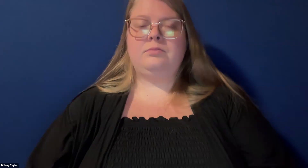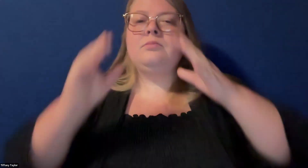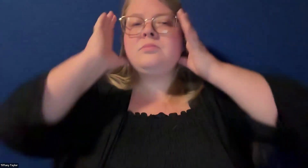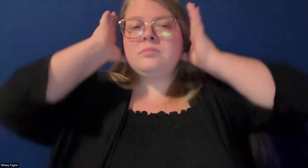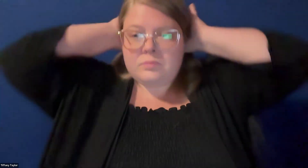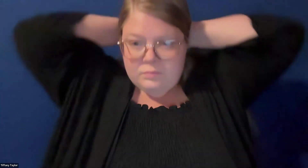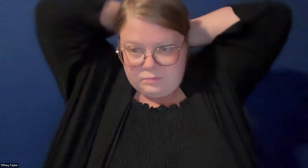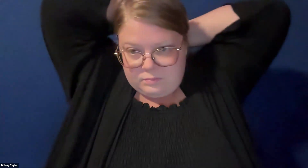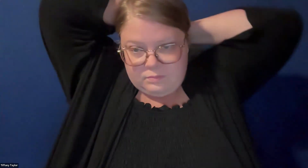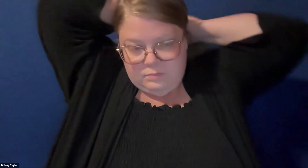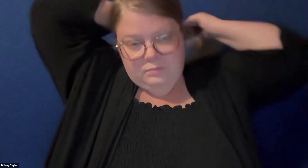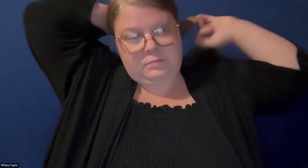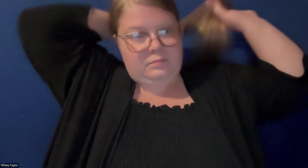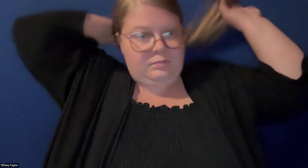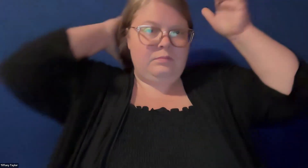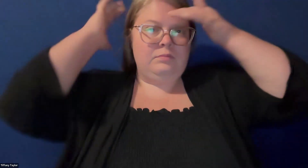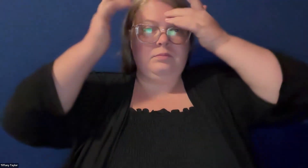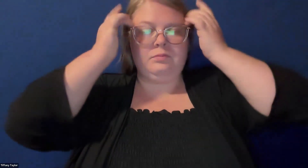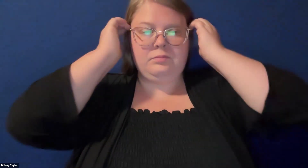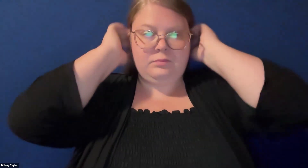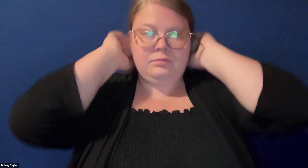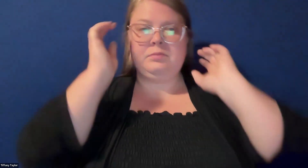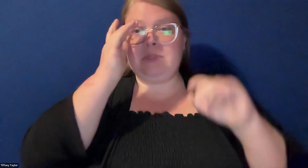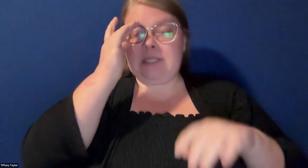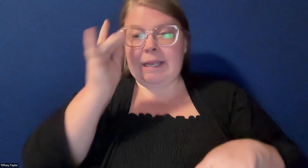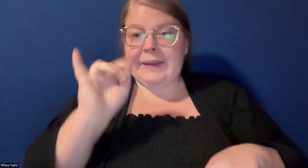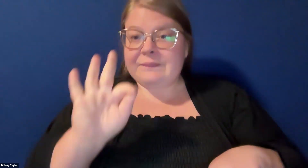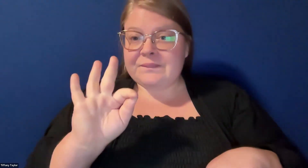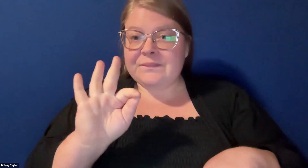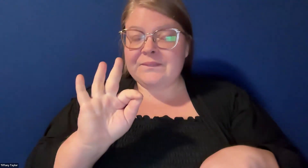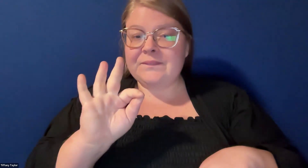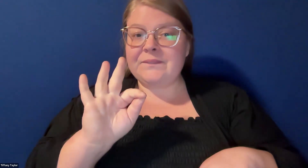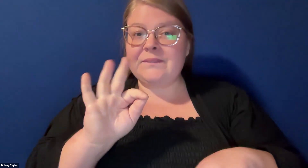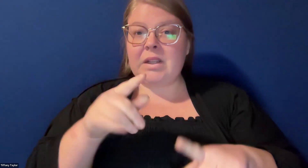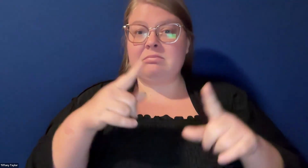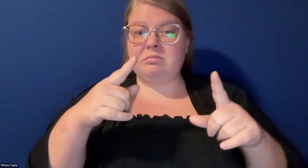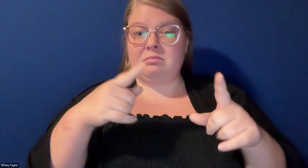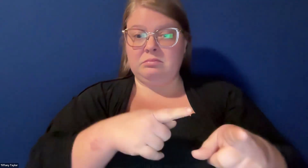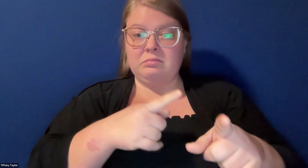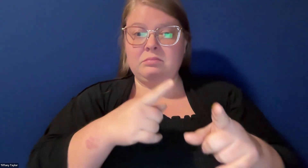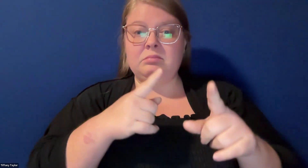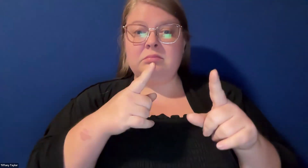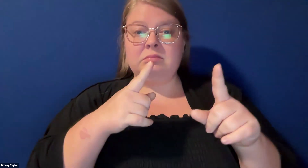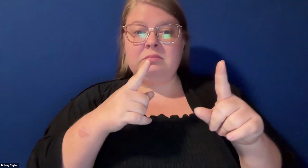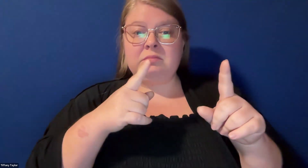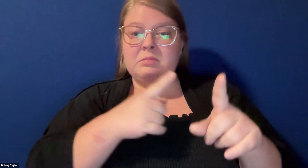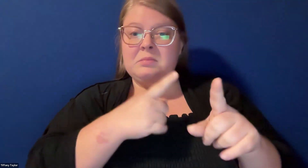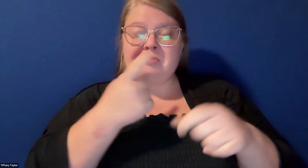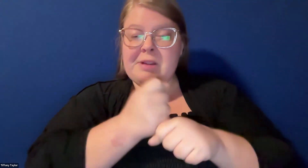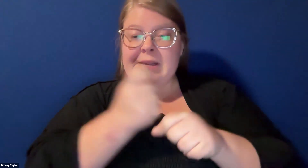When you are actually creating some complex, then the tab functionality, then the click functionality. The tab